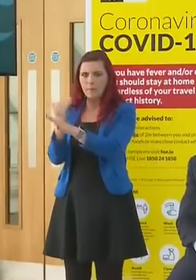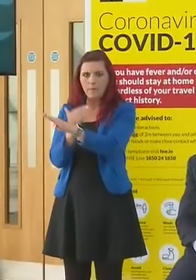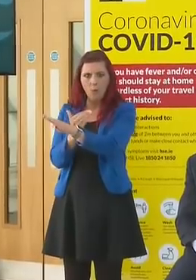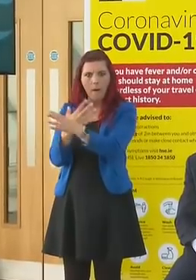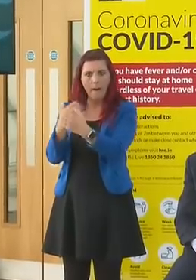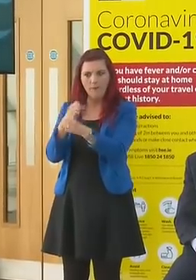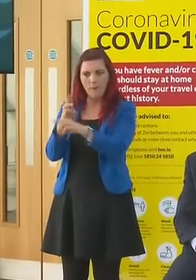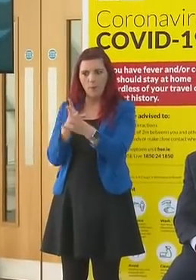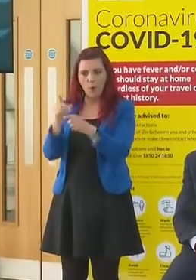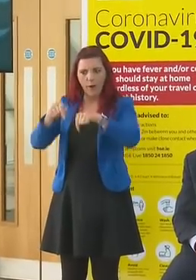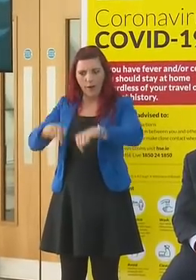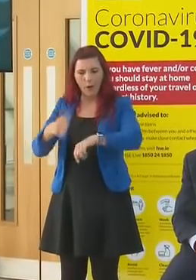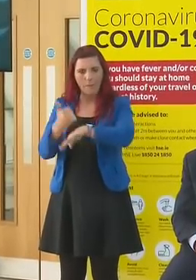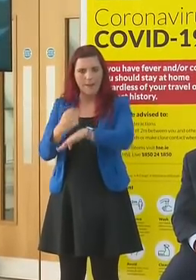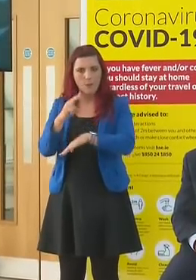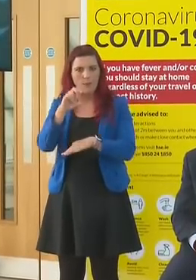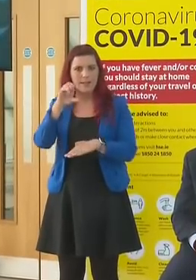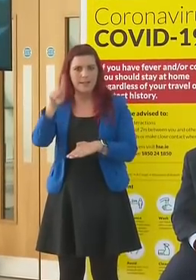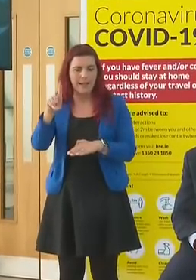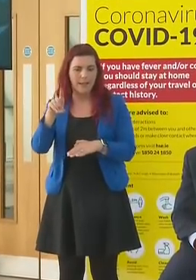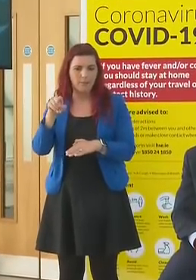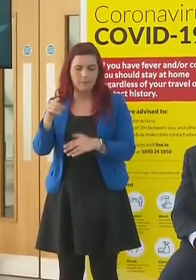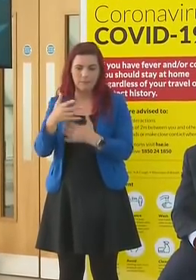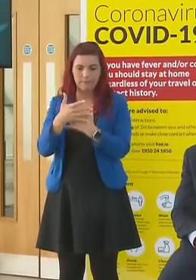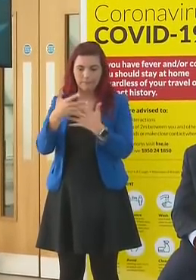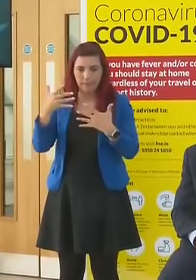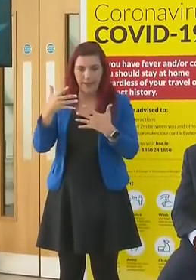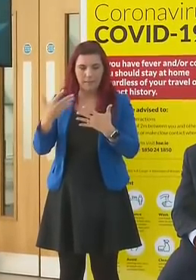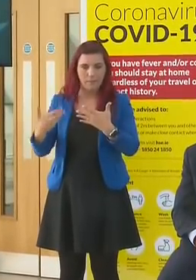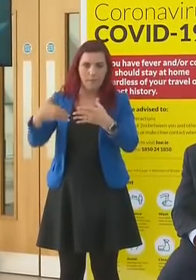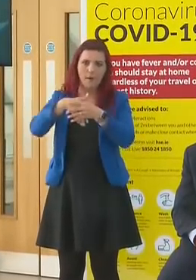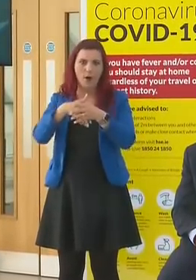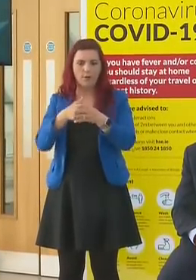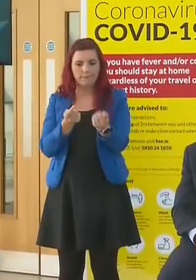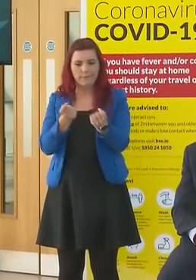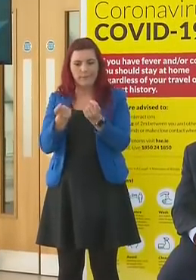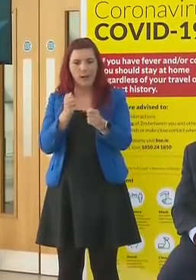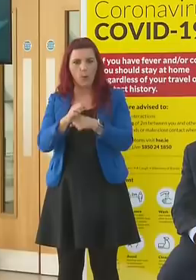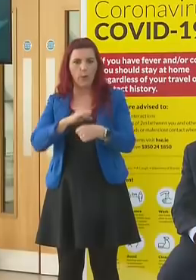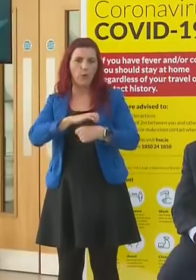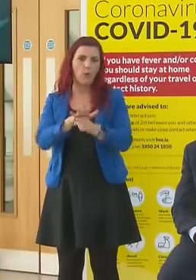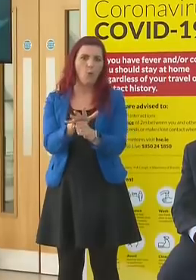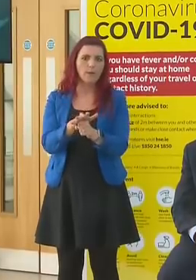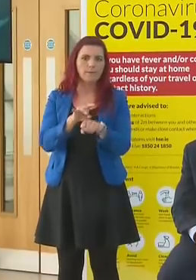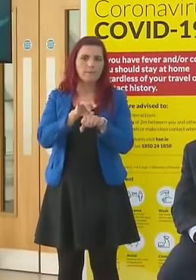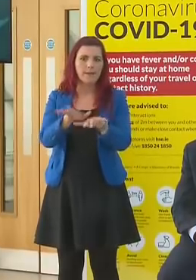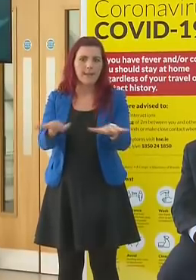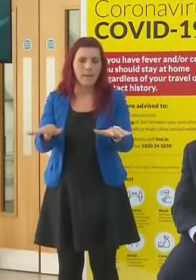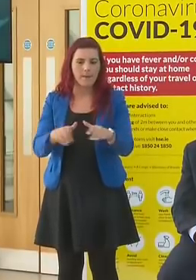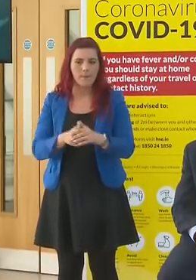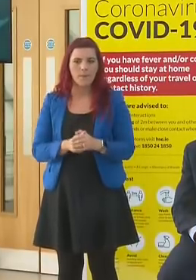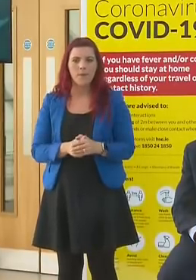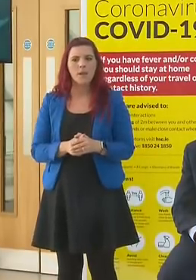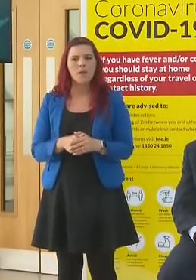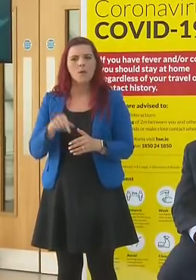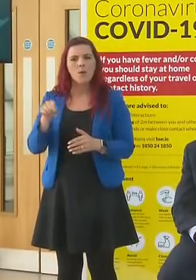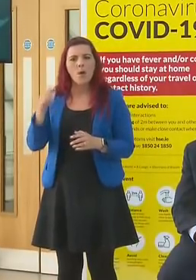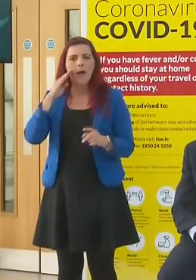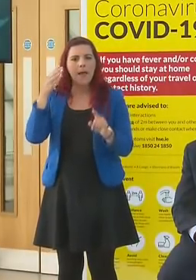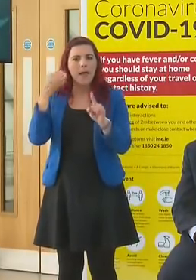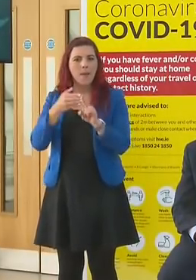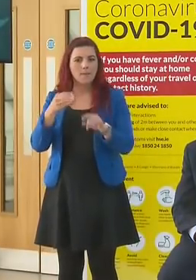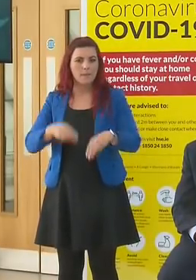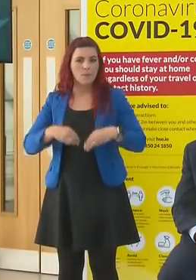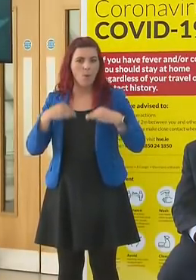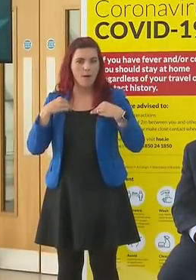UCD, and both have been extremely central in dealing with this COVID pandemic. So the purpose of